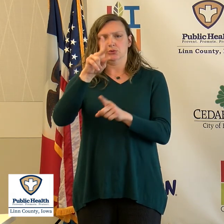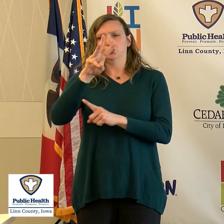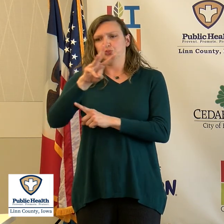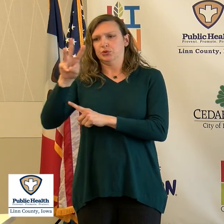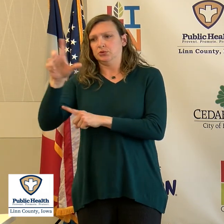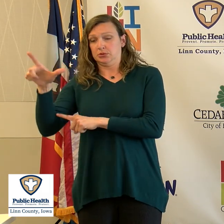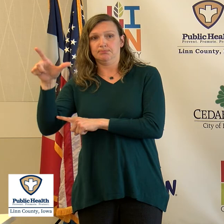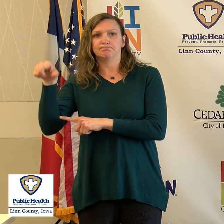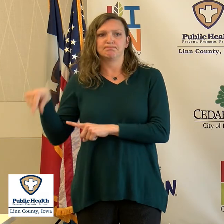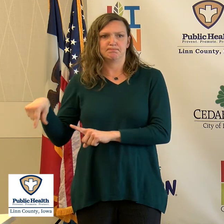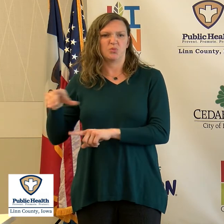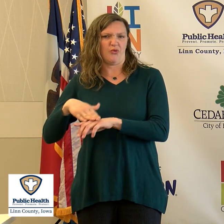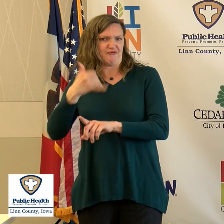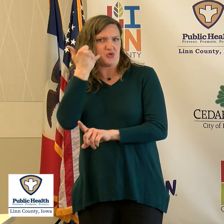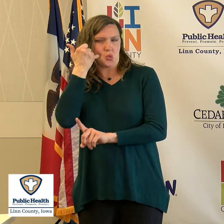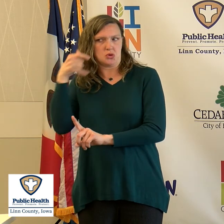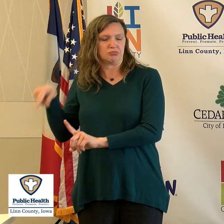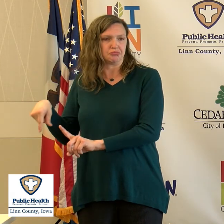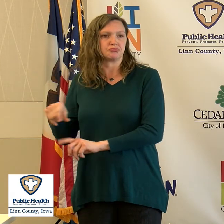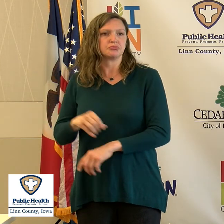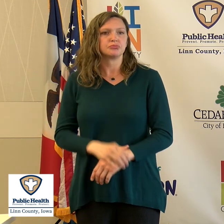ahead.